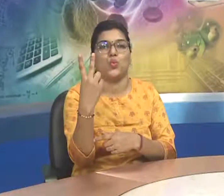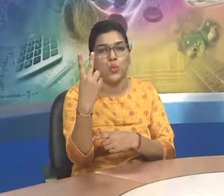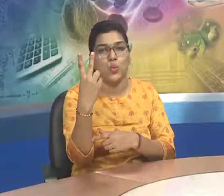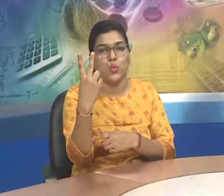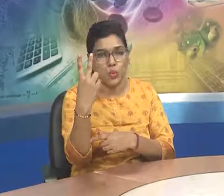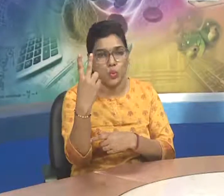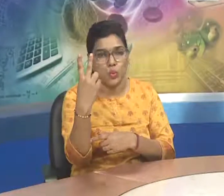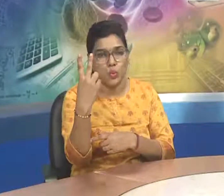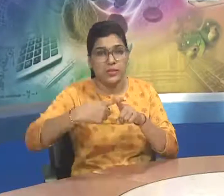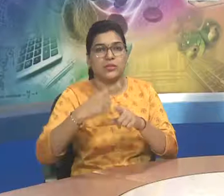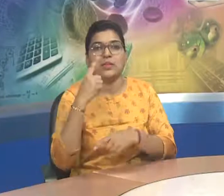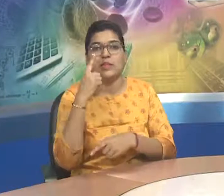tea shop.